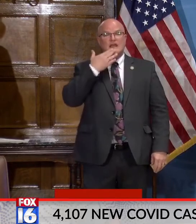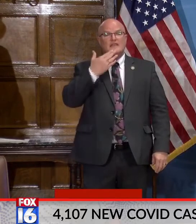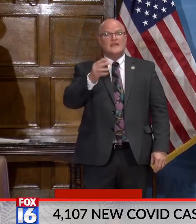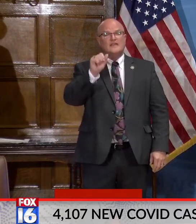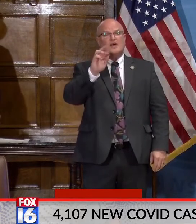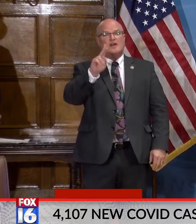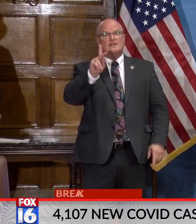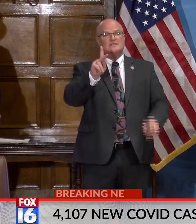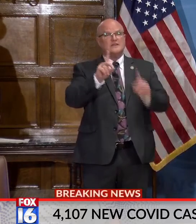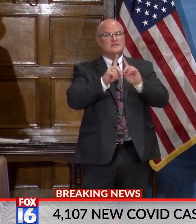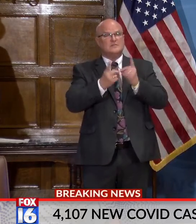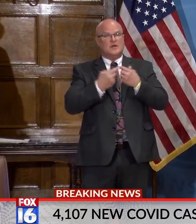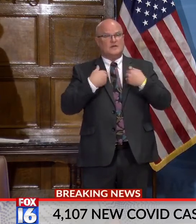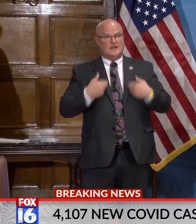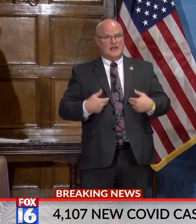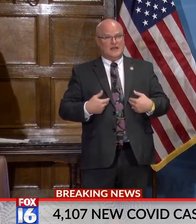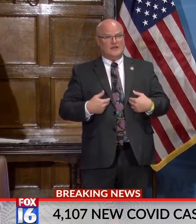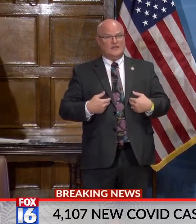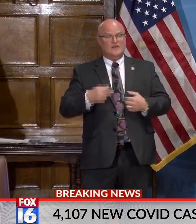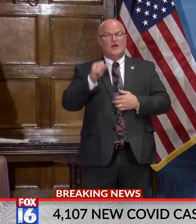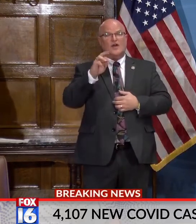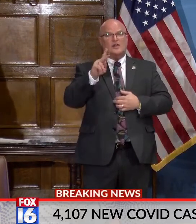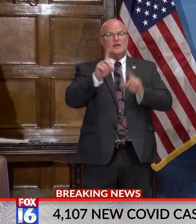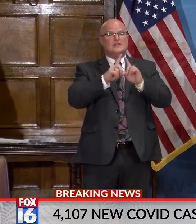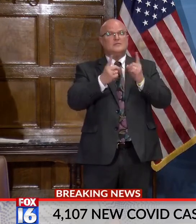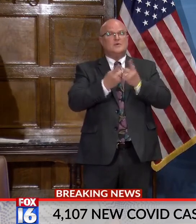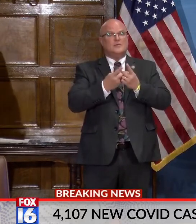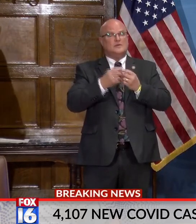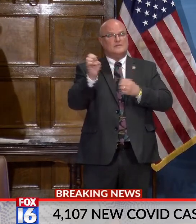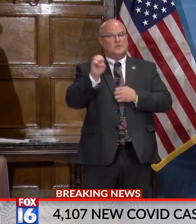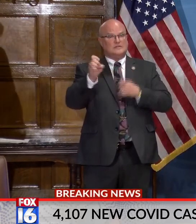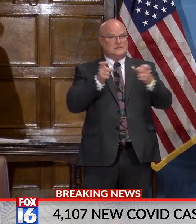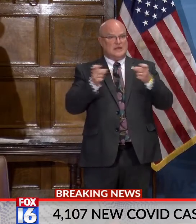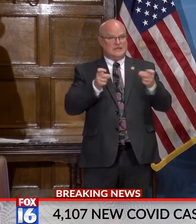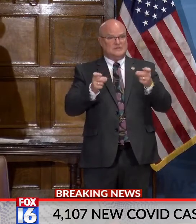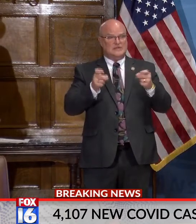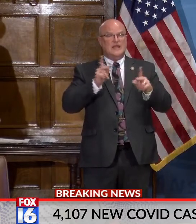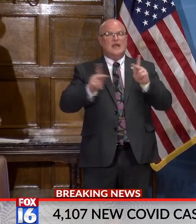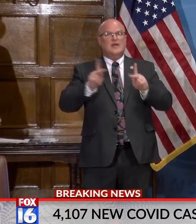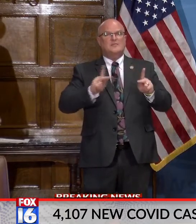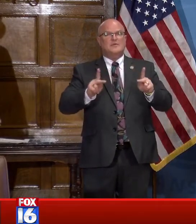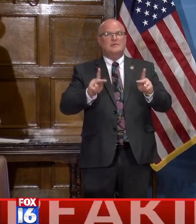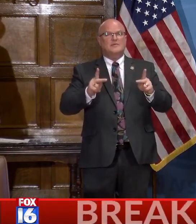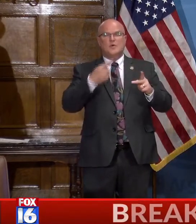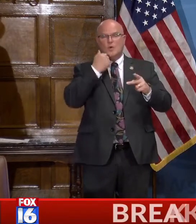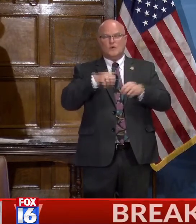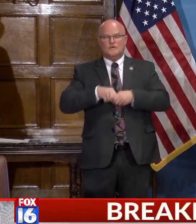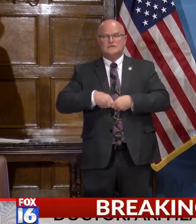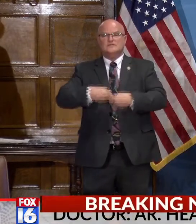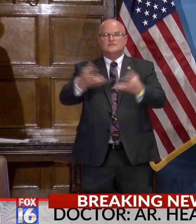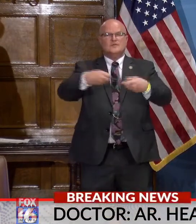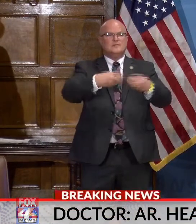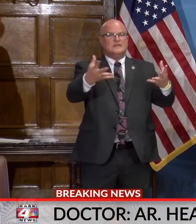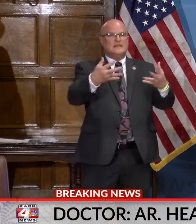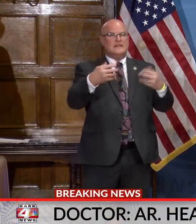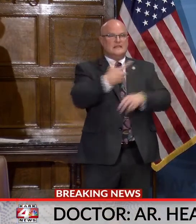of Health, the Department of Emergency Management, and everyone who's been responsible for distributing vaccines.